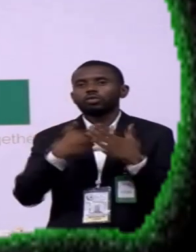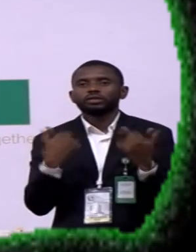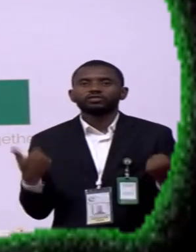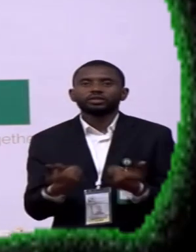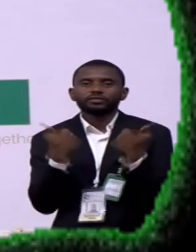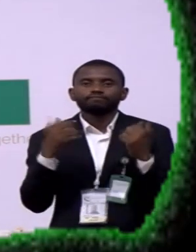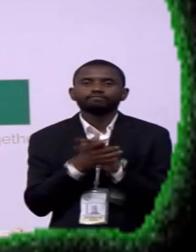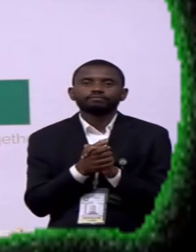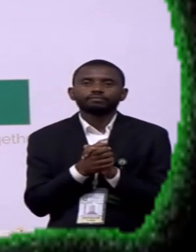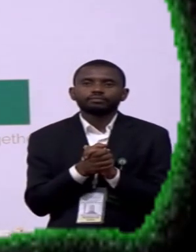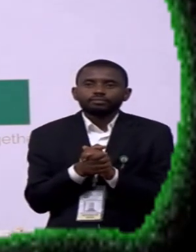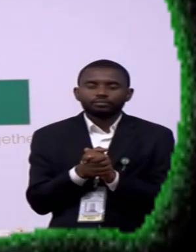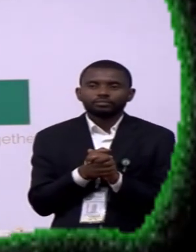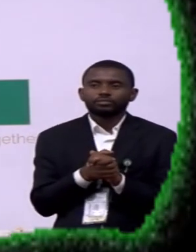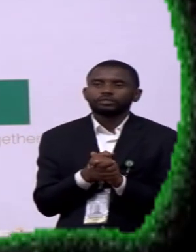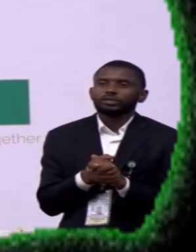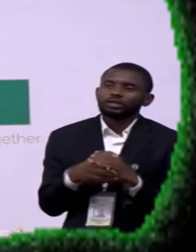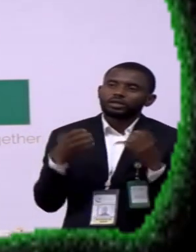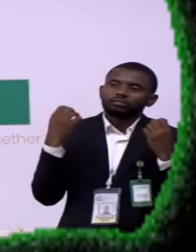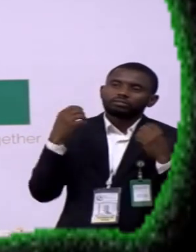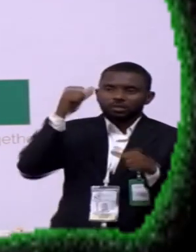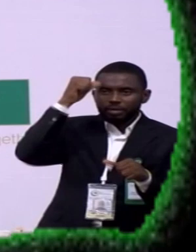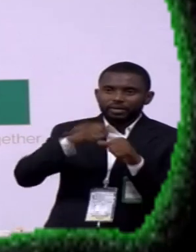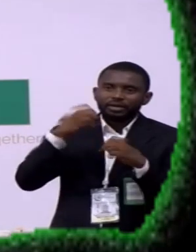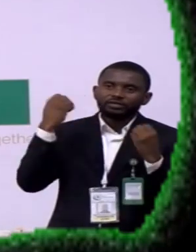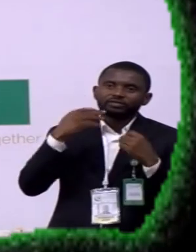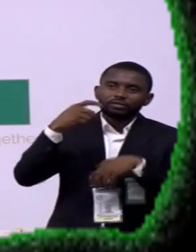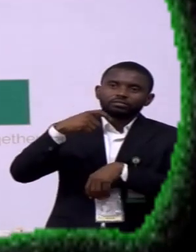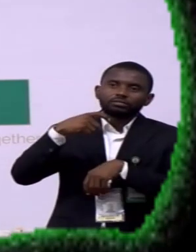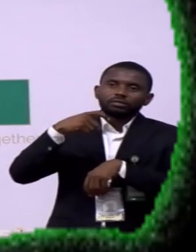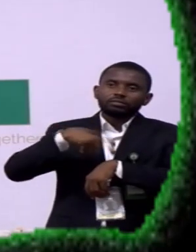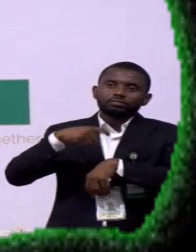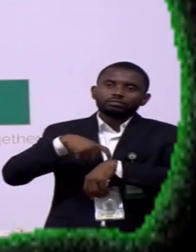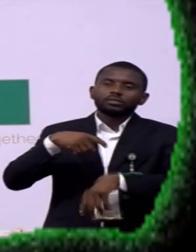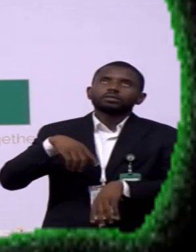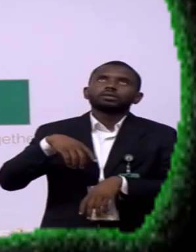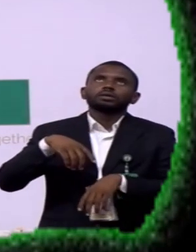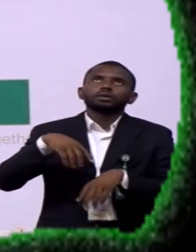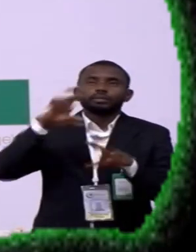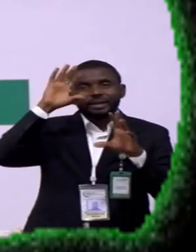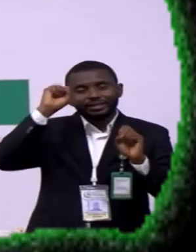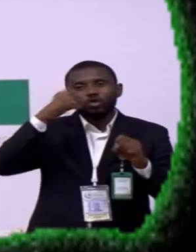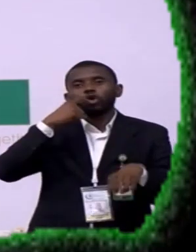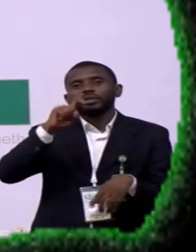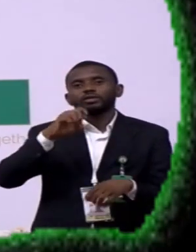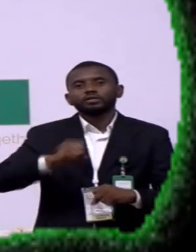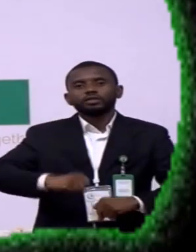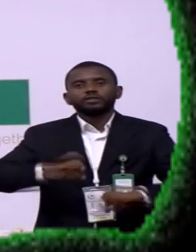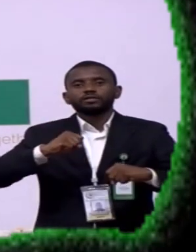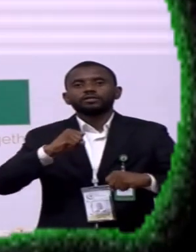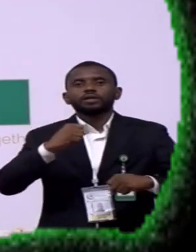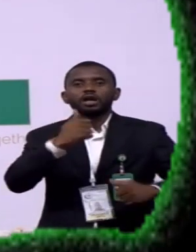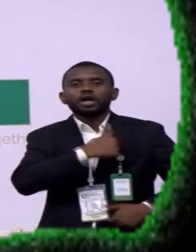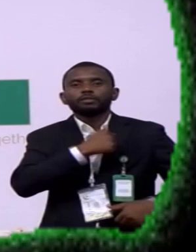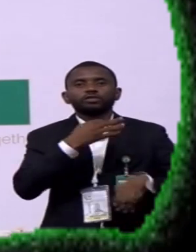We may recall that on several occasions, the President and Commander-in-Chief of the Armed Forces of the Federal Republic of Nigeria,